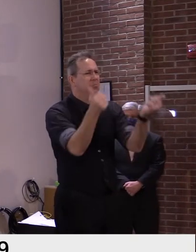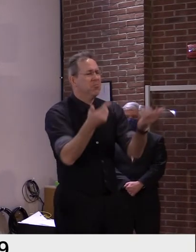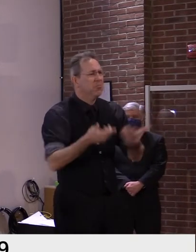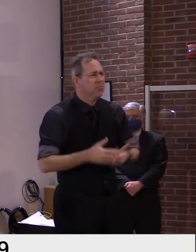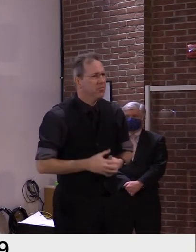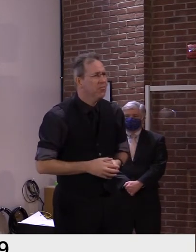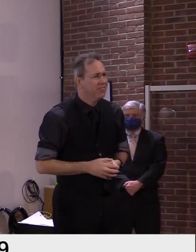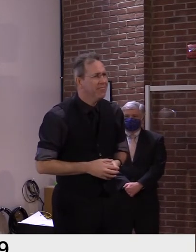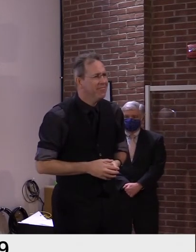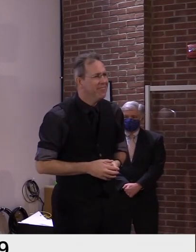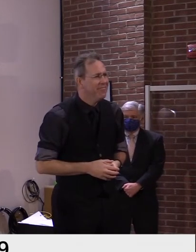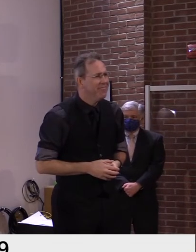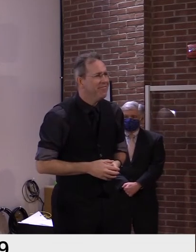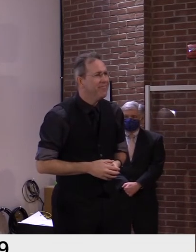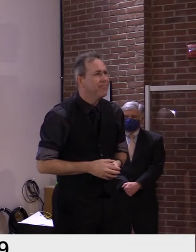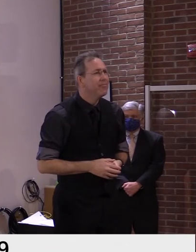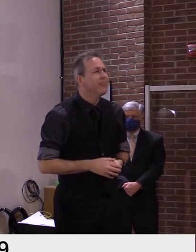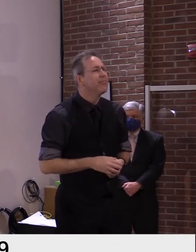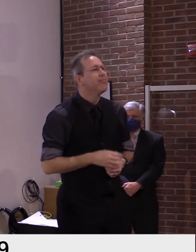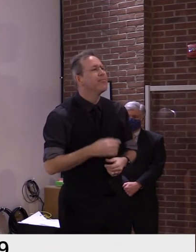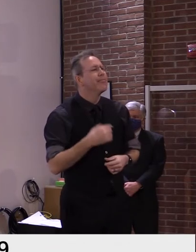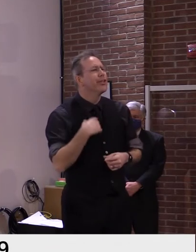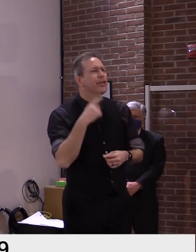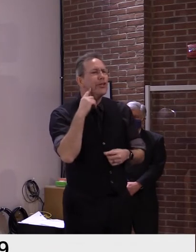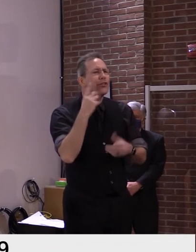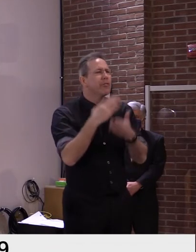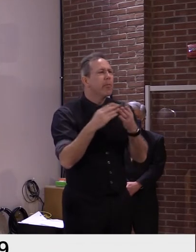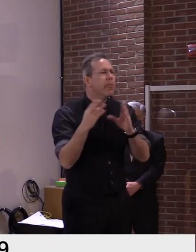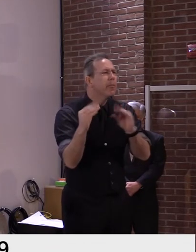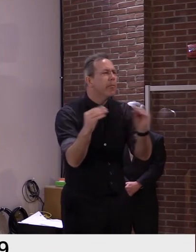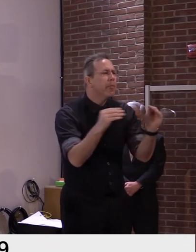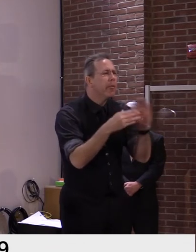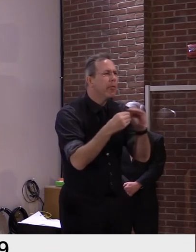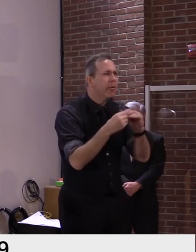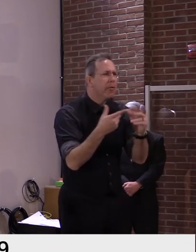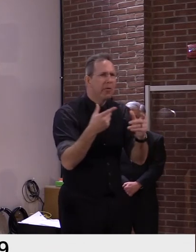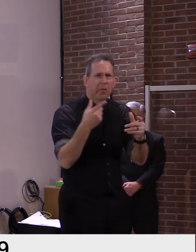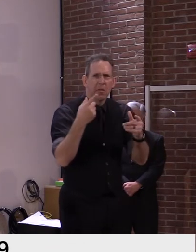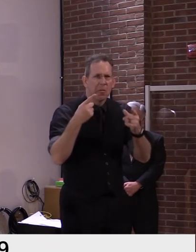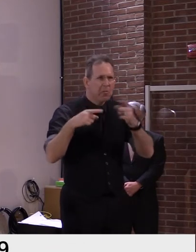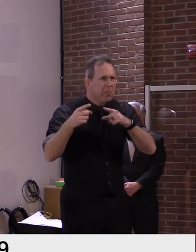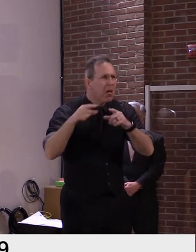with who are in the same camp that I am, that